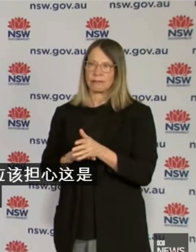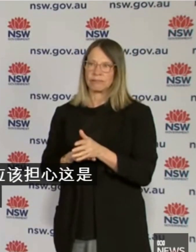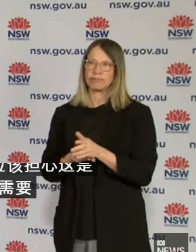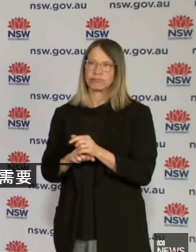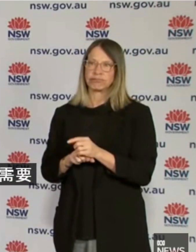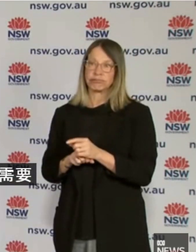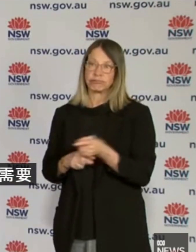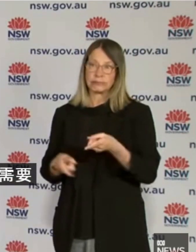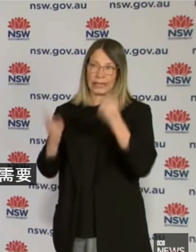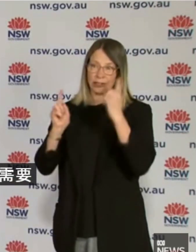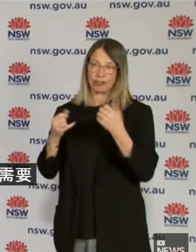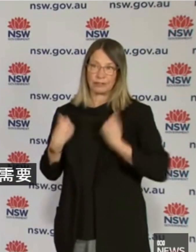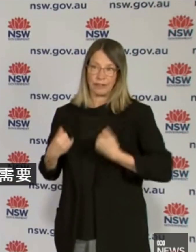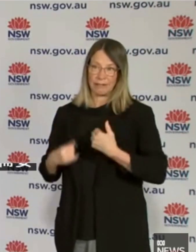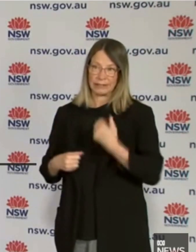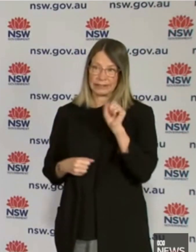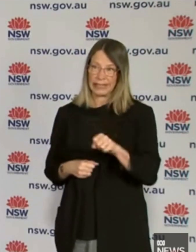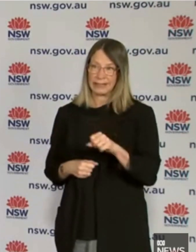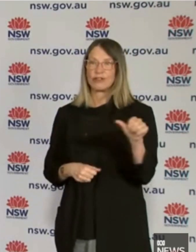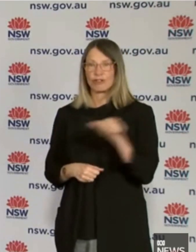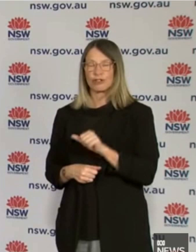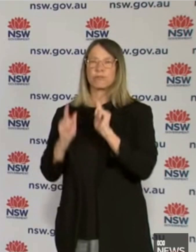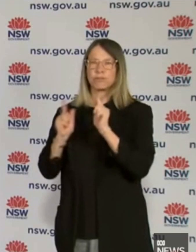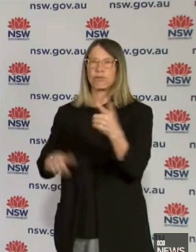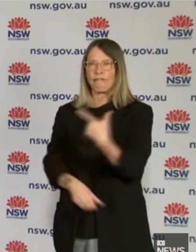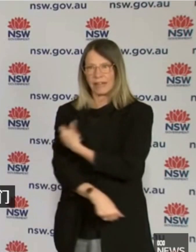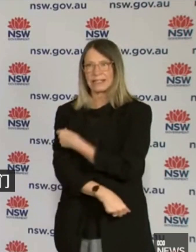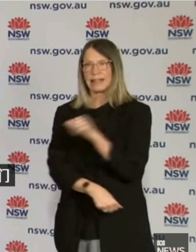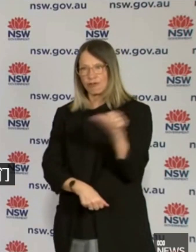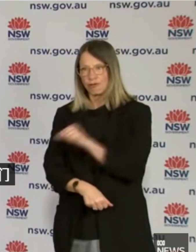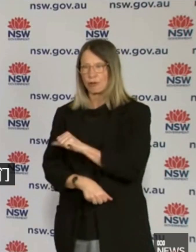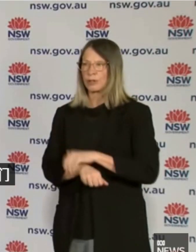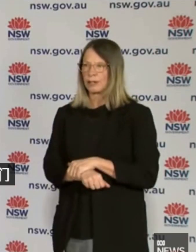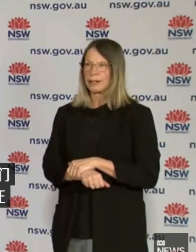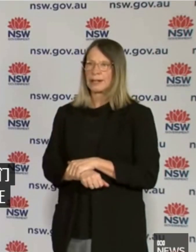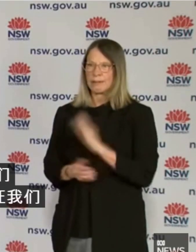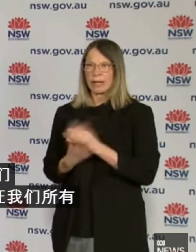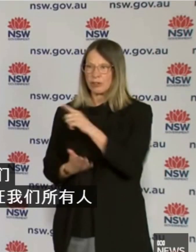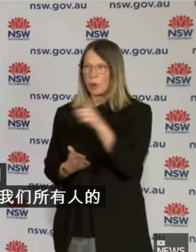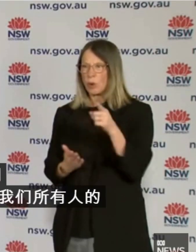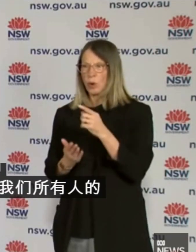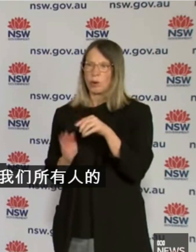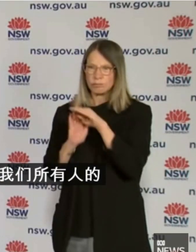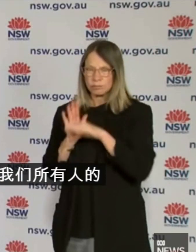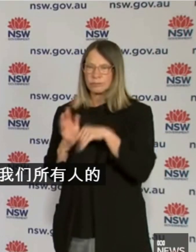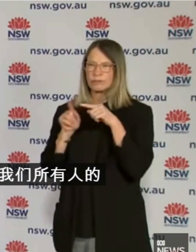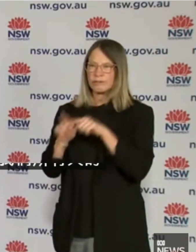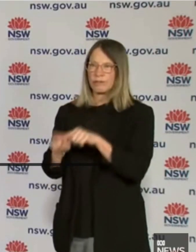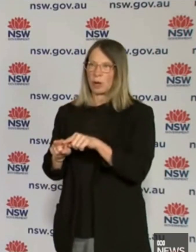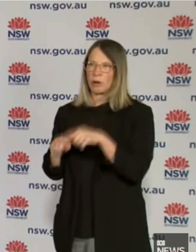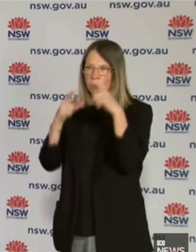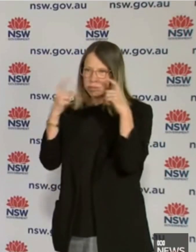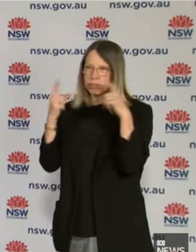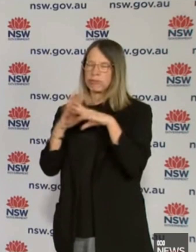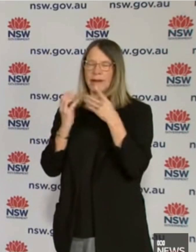We need to make sure that we all go and get vaccinated. We need to make sure that we take every step we can to keep all of us safe.